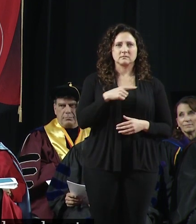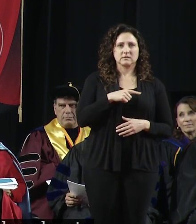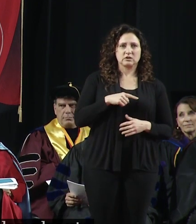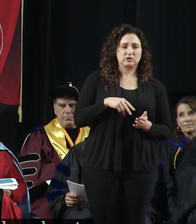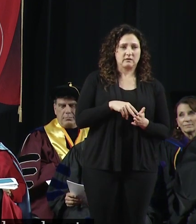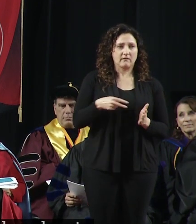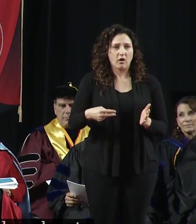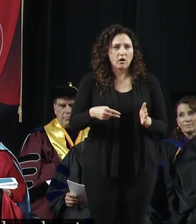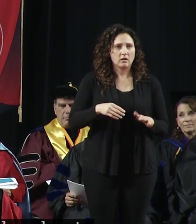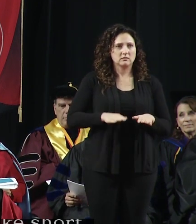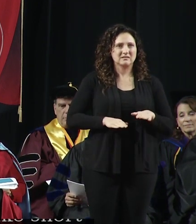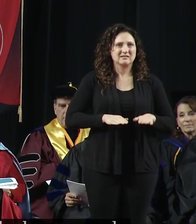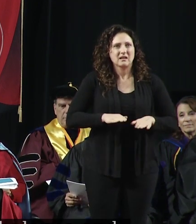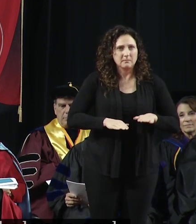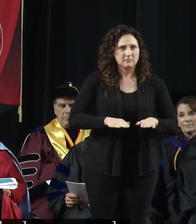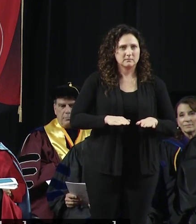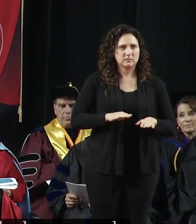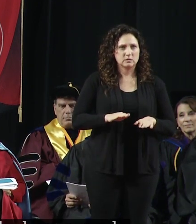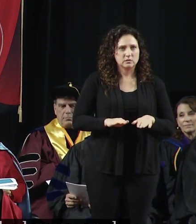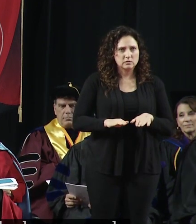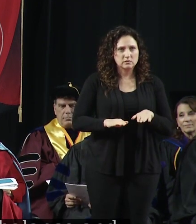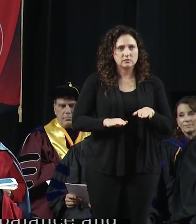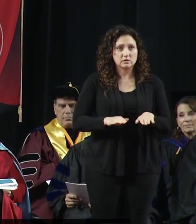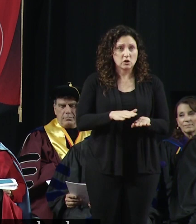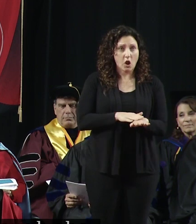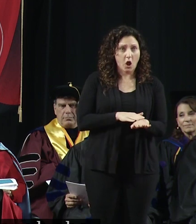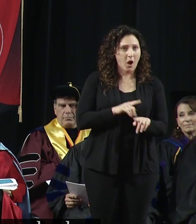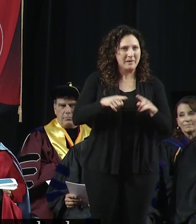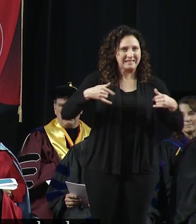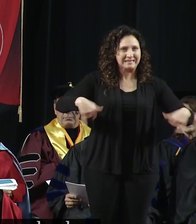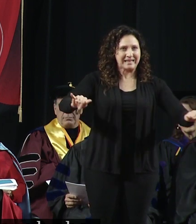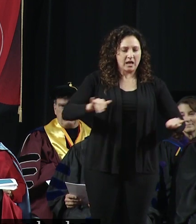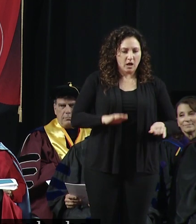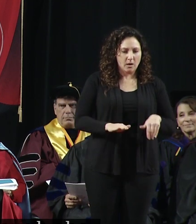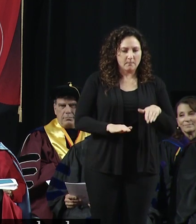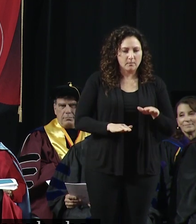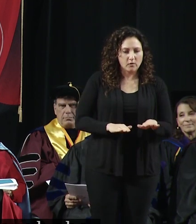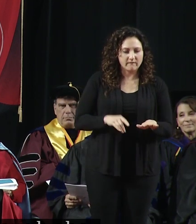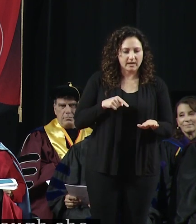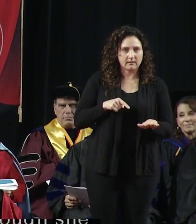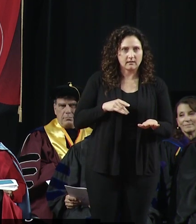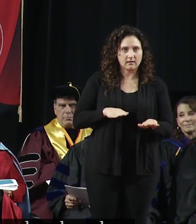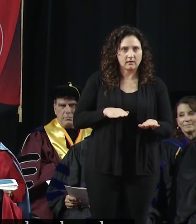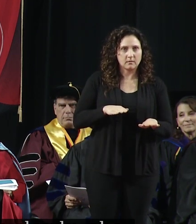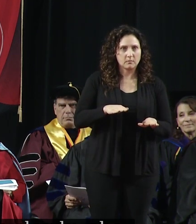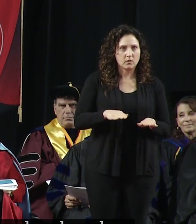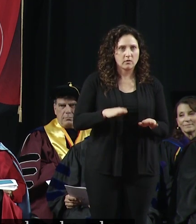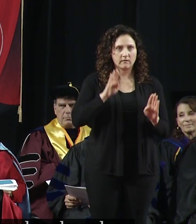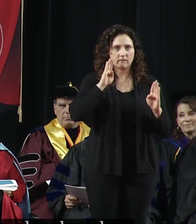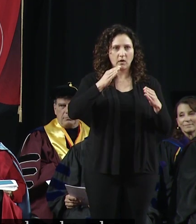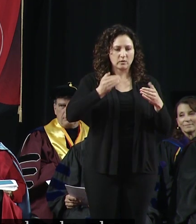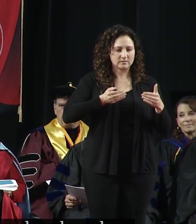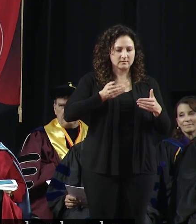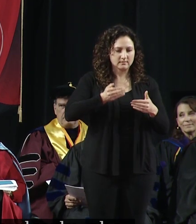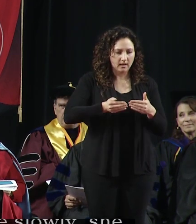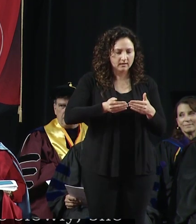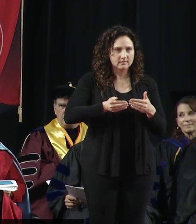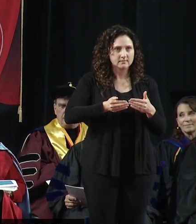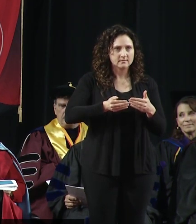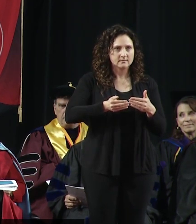stumble or move slowly, she is always moving, focused on where she is trying to go. Sometimes I